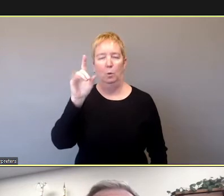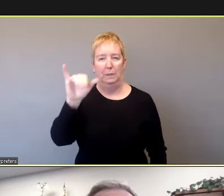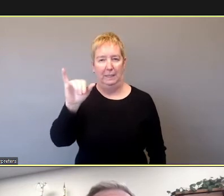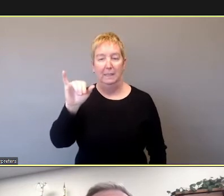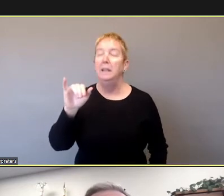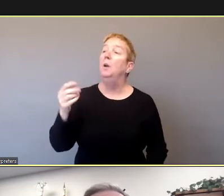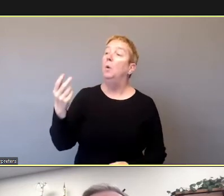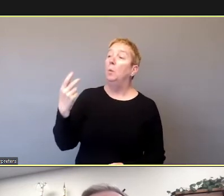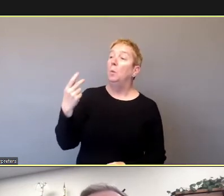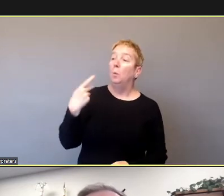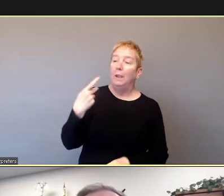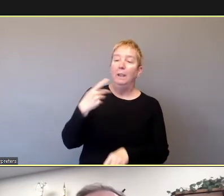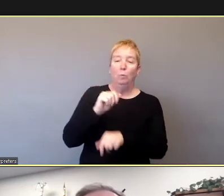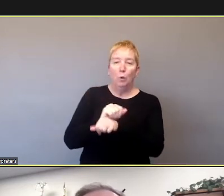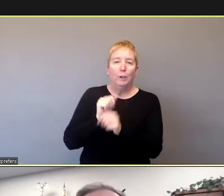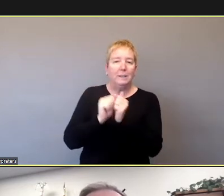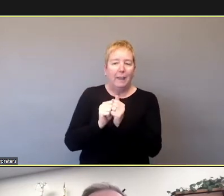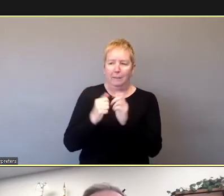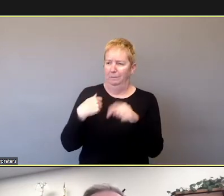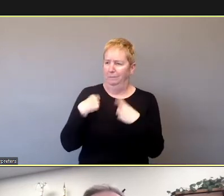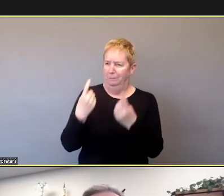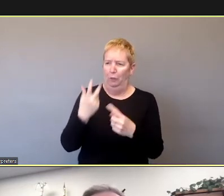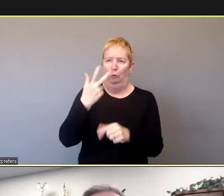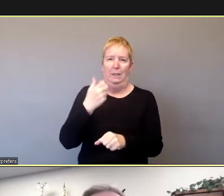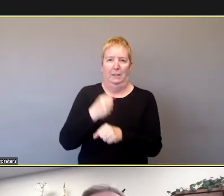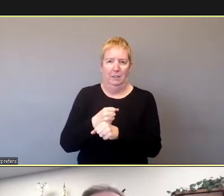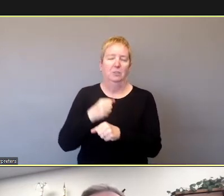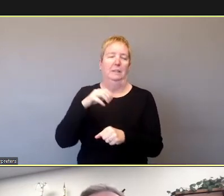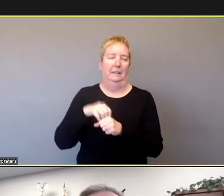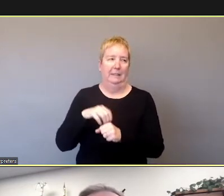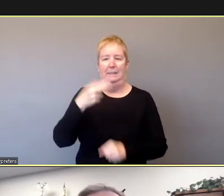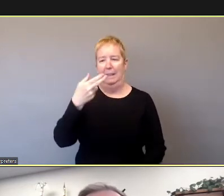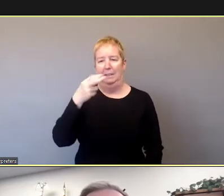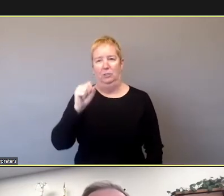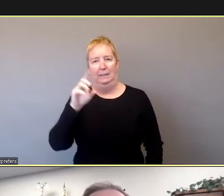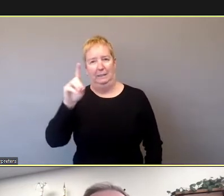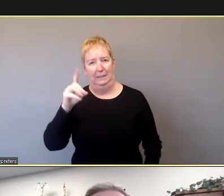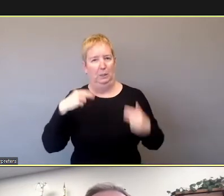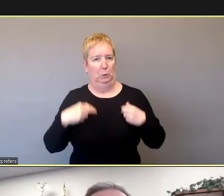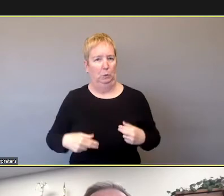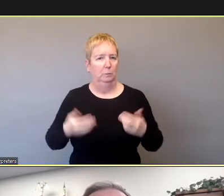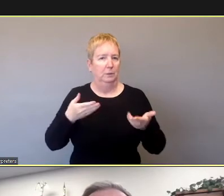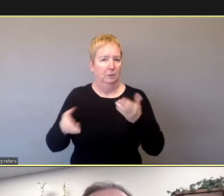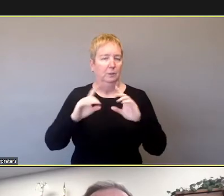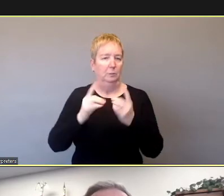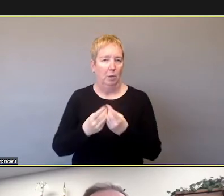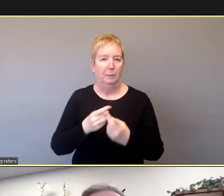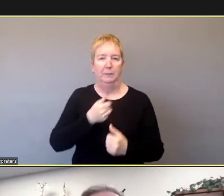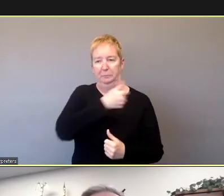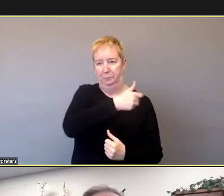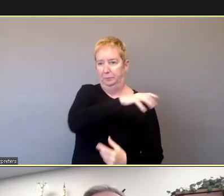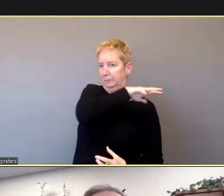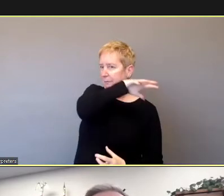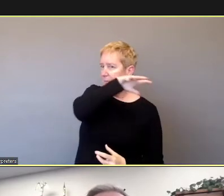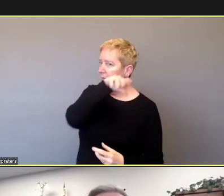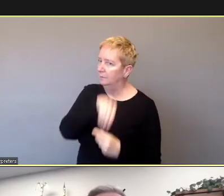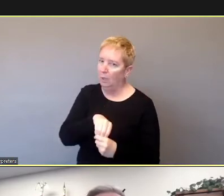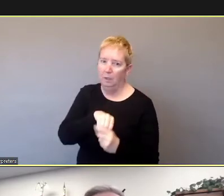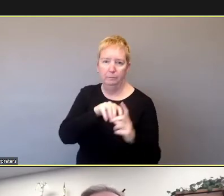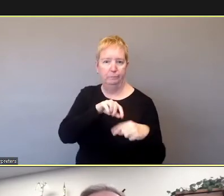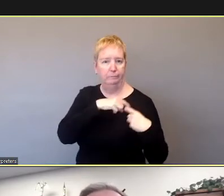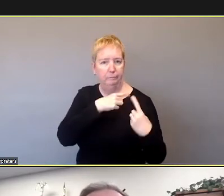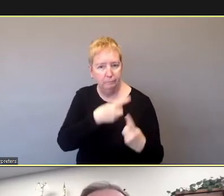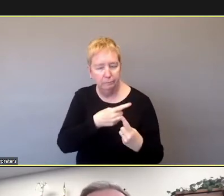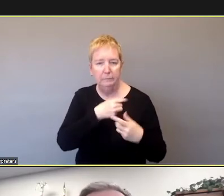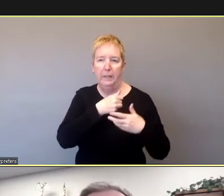3 years over at the Human Services Department. Jody's been heavily involved in coverage